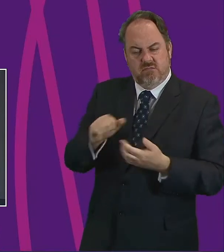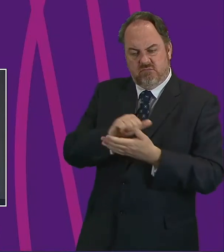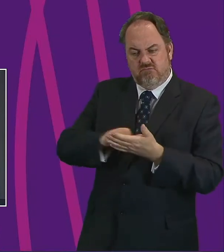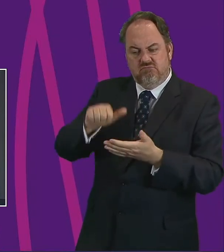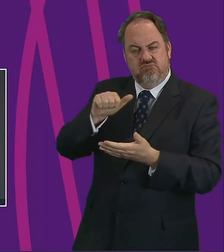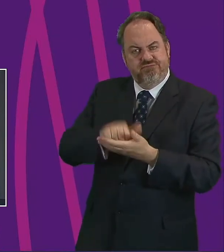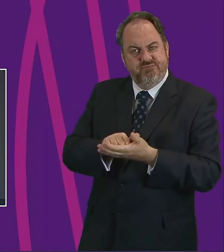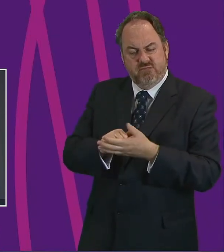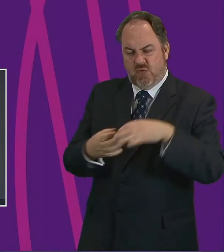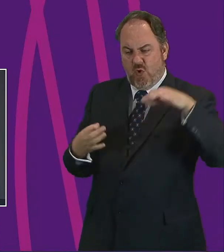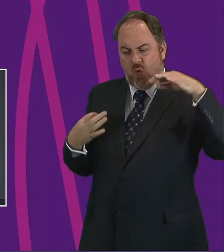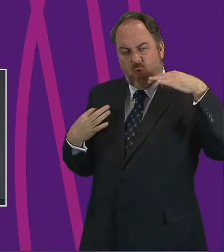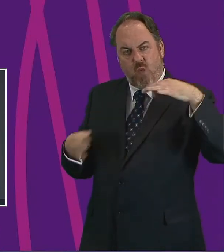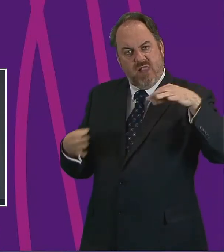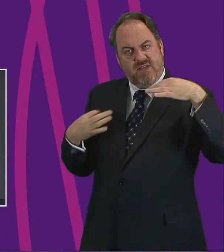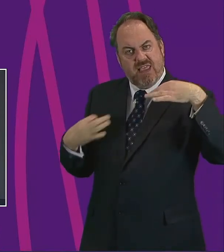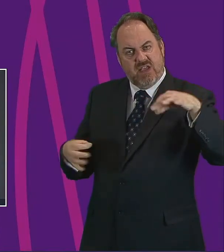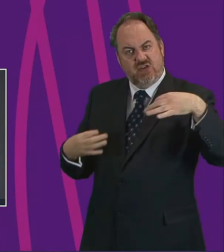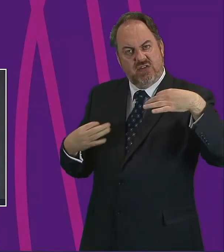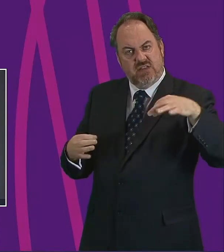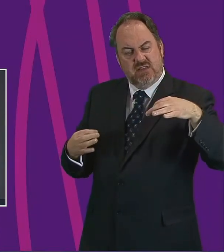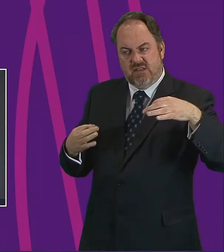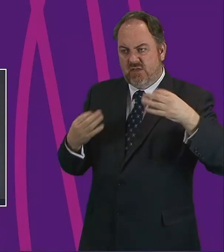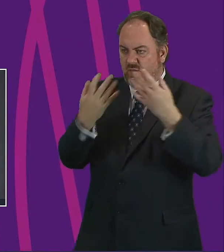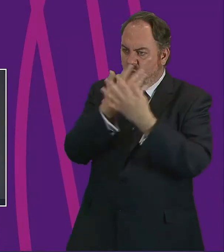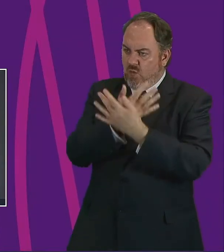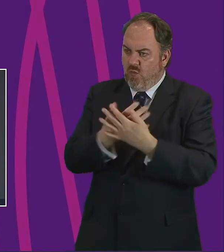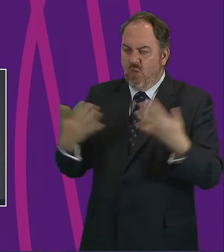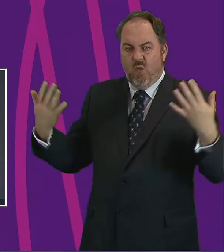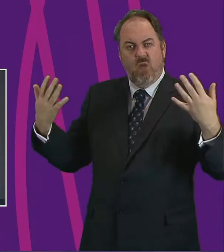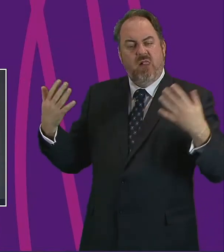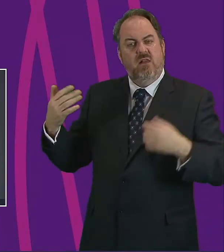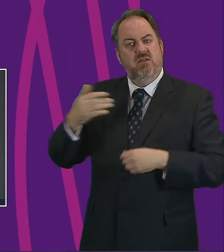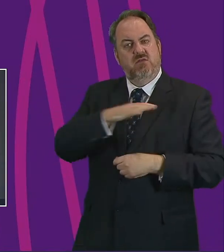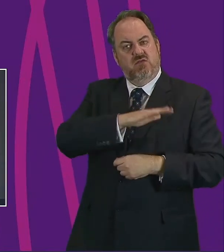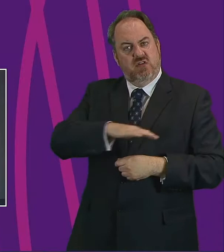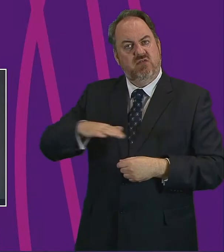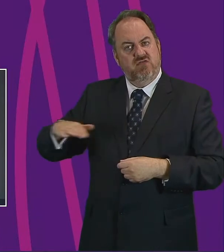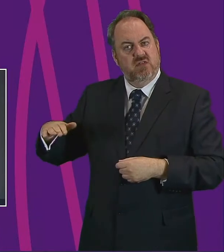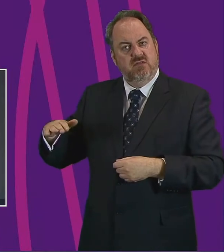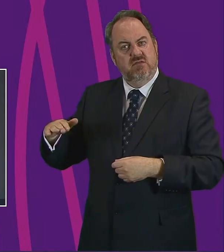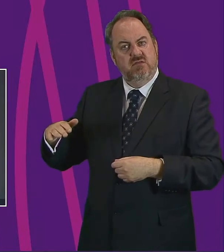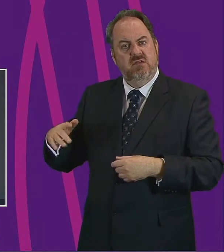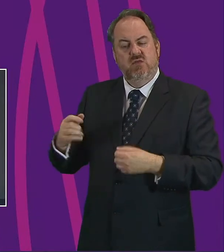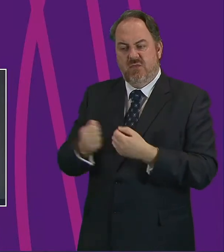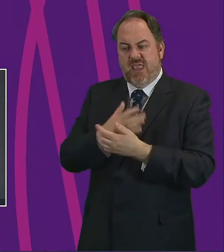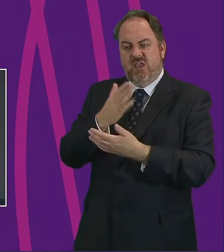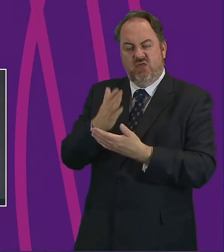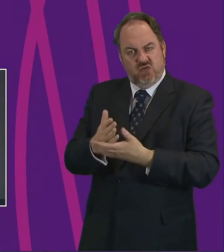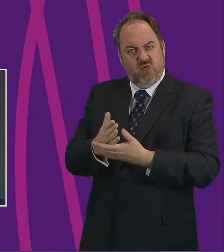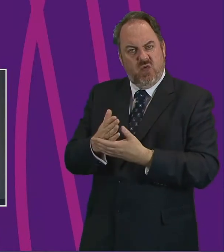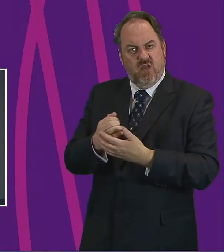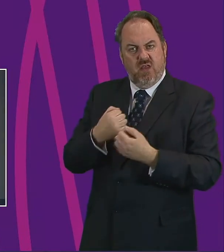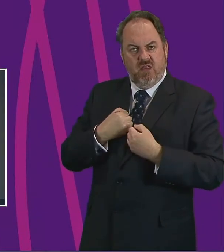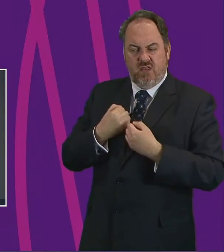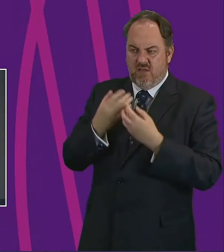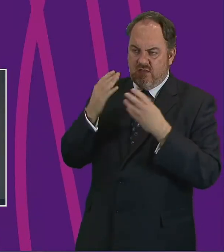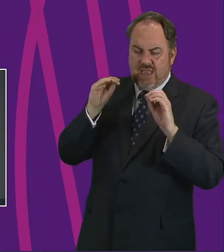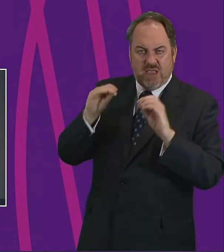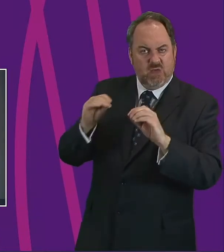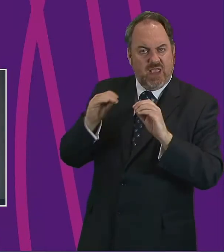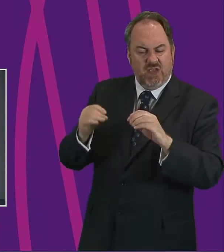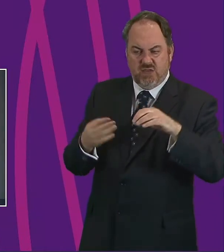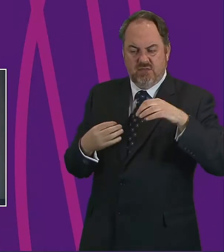certificated qualifications for all as part of the way in which we deliver education. So the exam diet